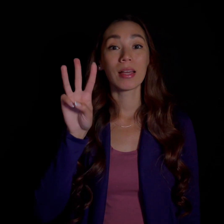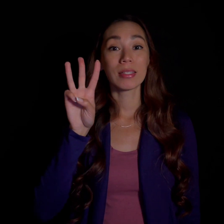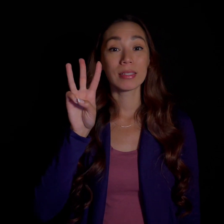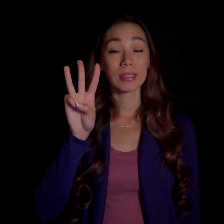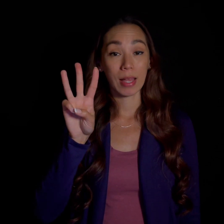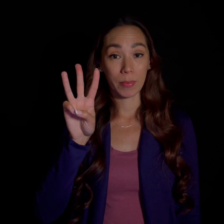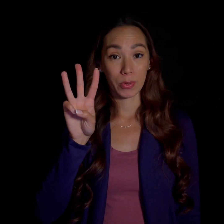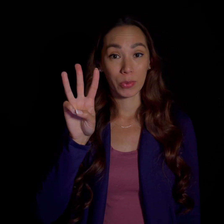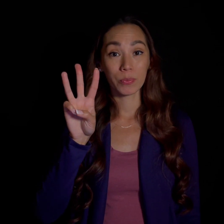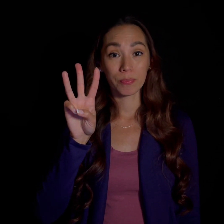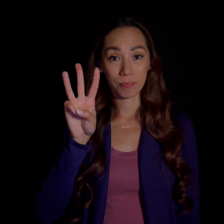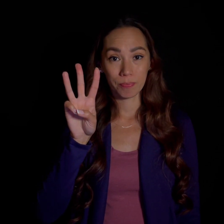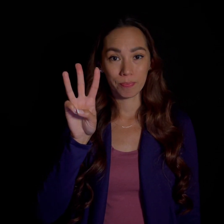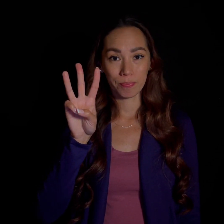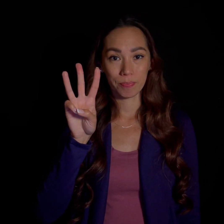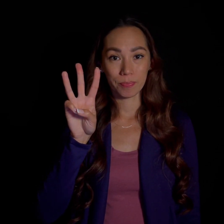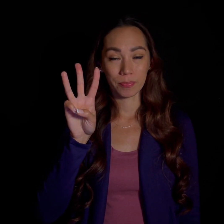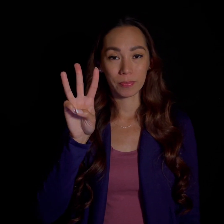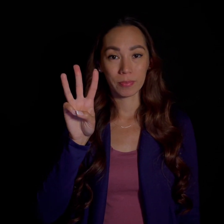shape. W just like the shape.